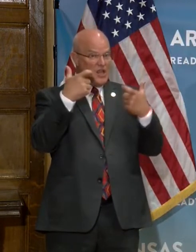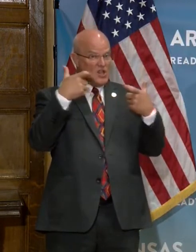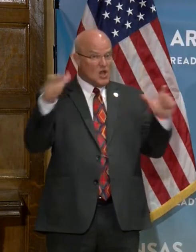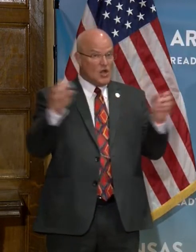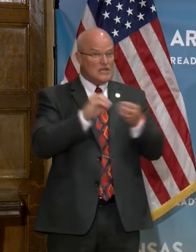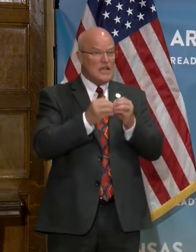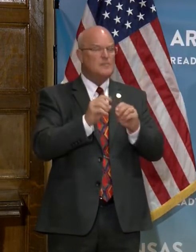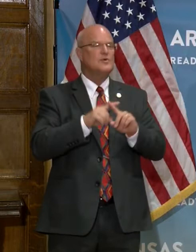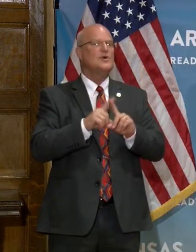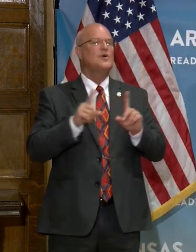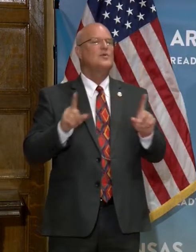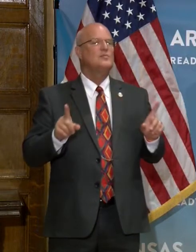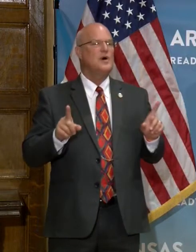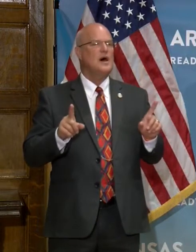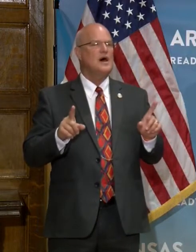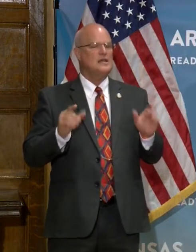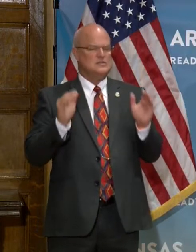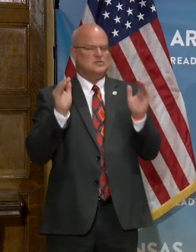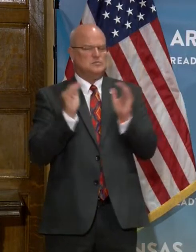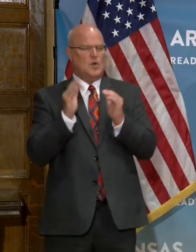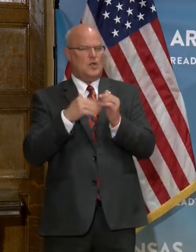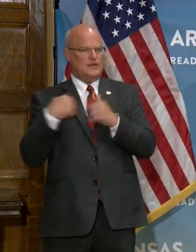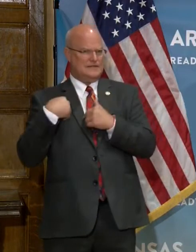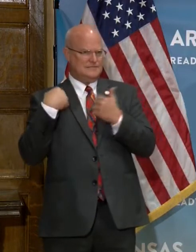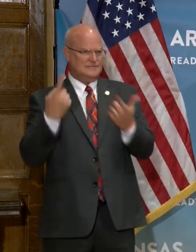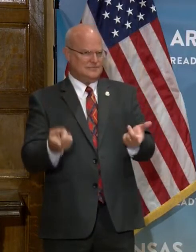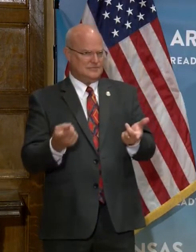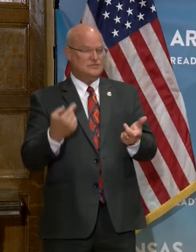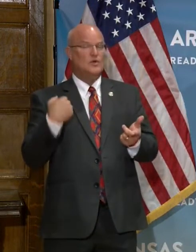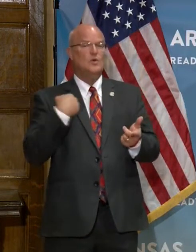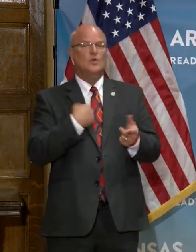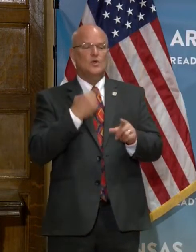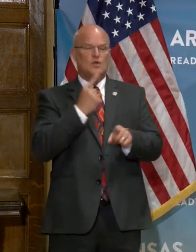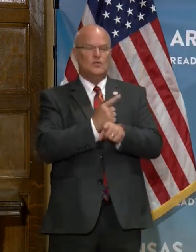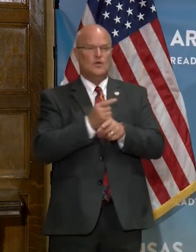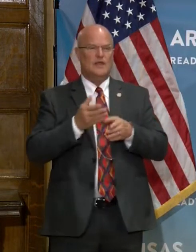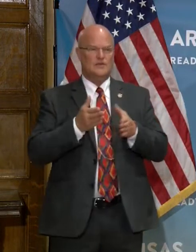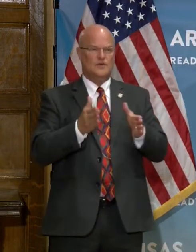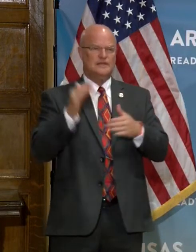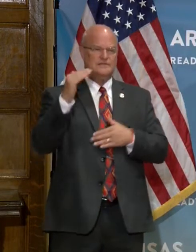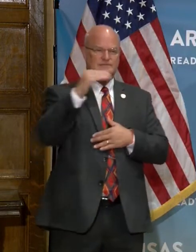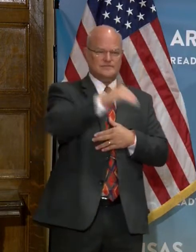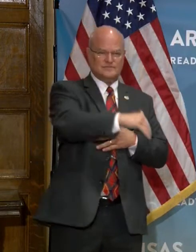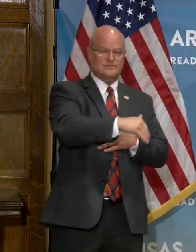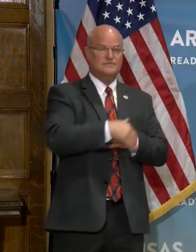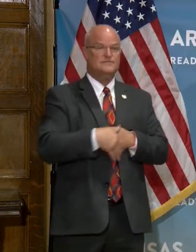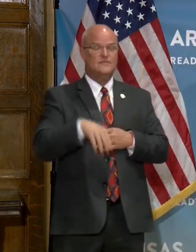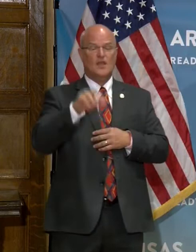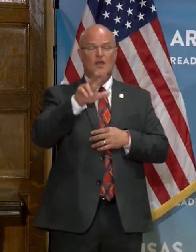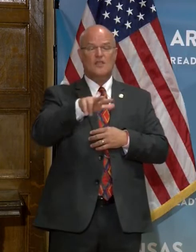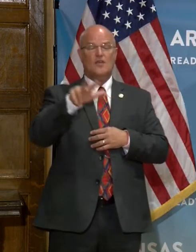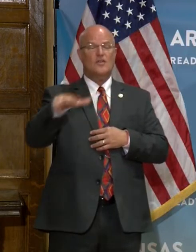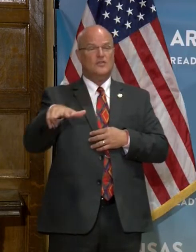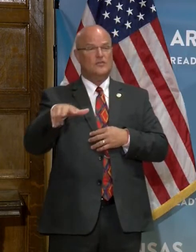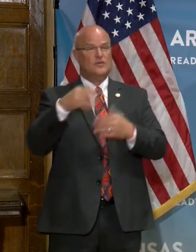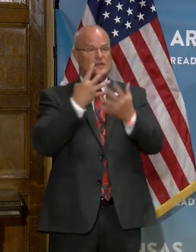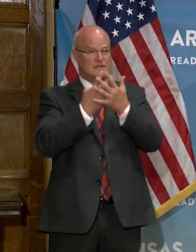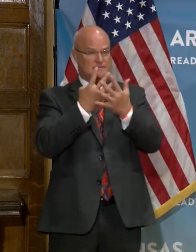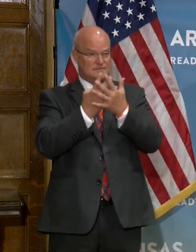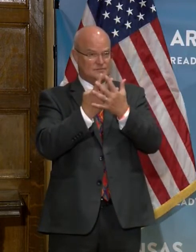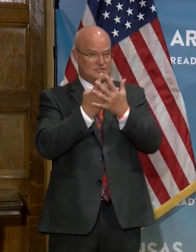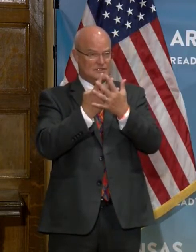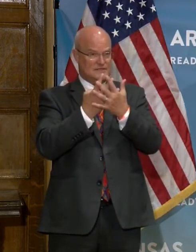it's smaller than we've been having, so we're going in the right direction. Of those, at least 33 of them were in